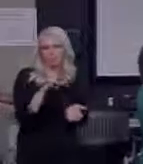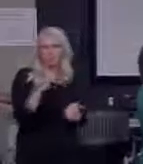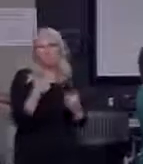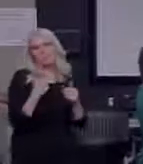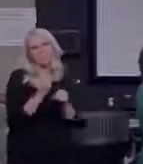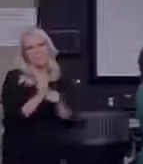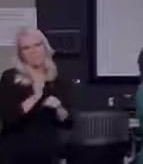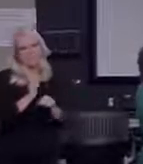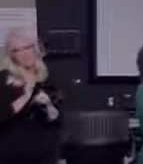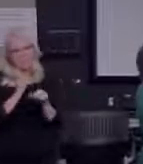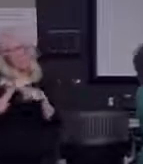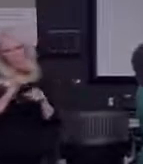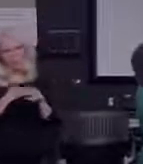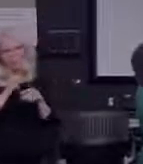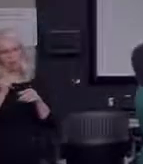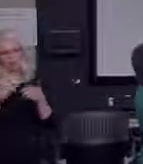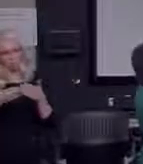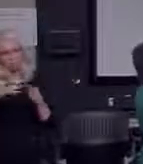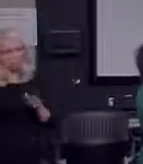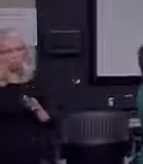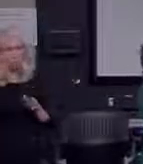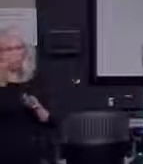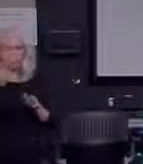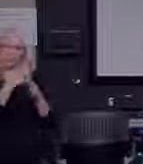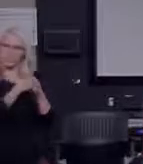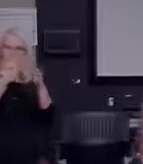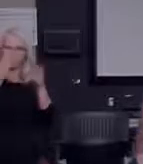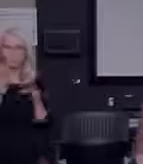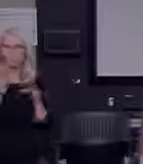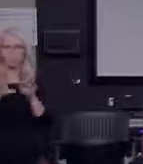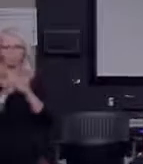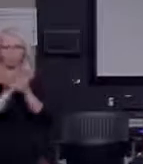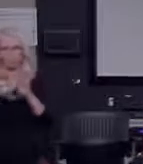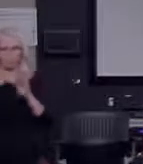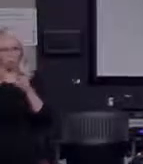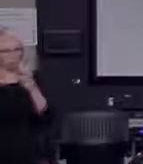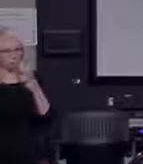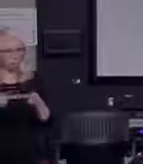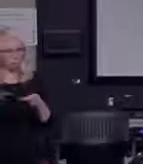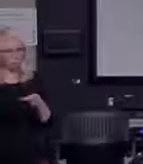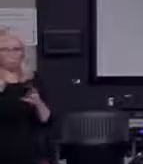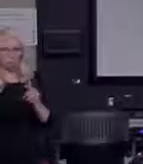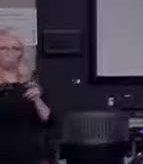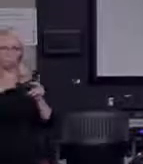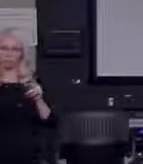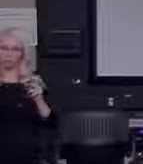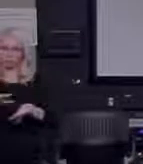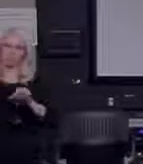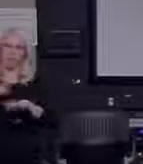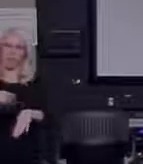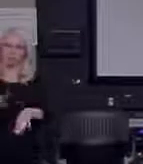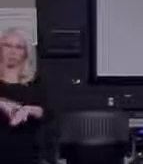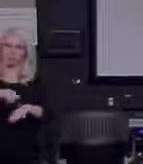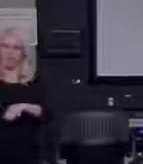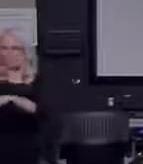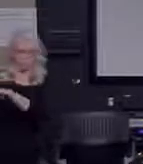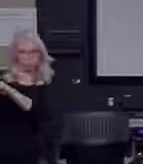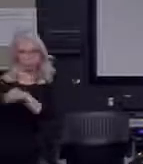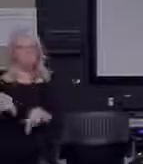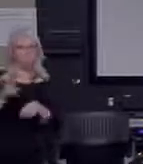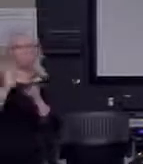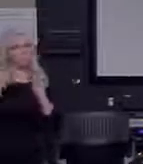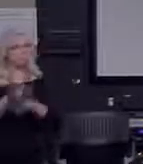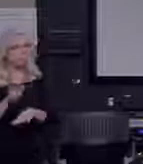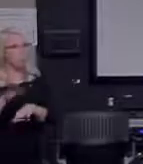But we decided, look, let's take another place where people naturally go, and let's see if we could turn